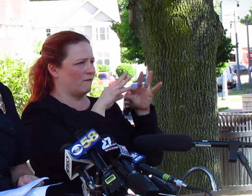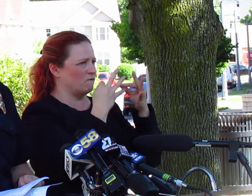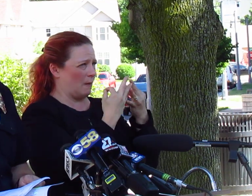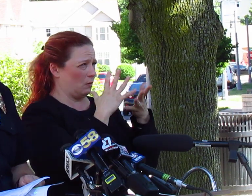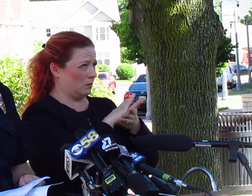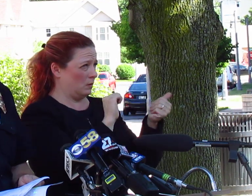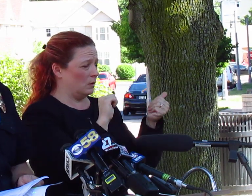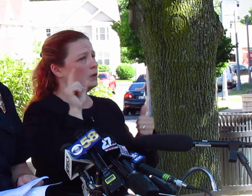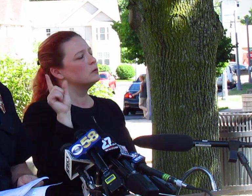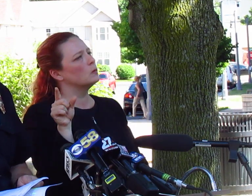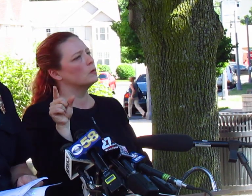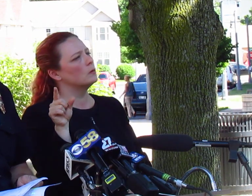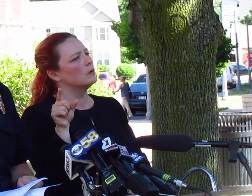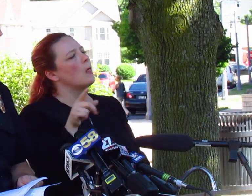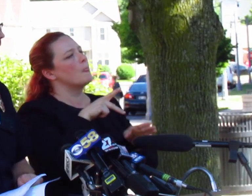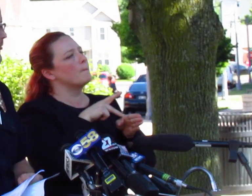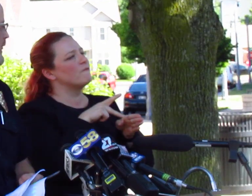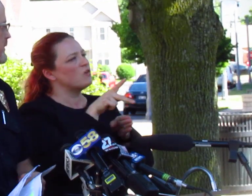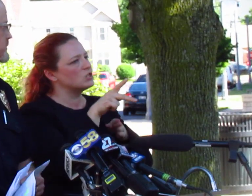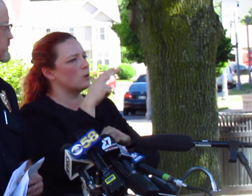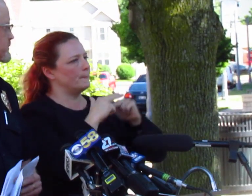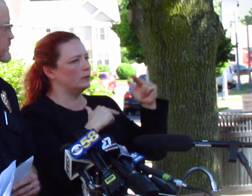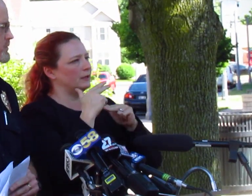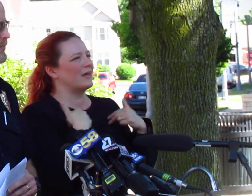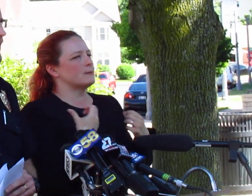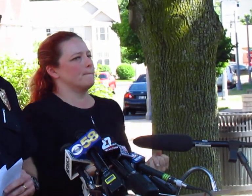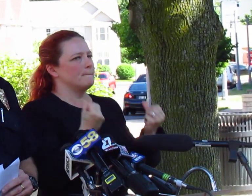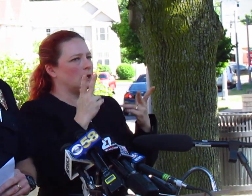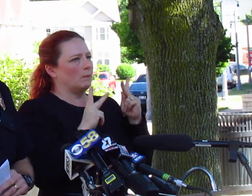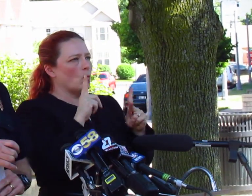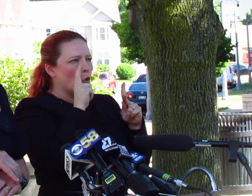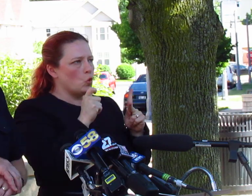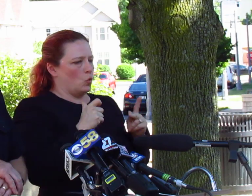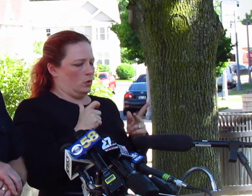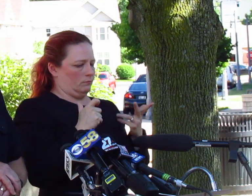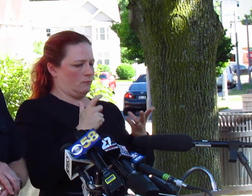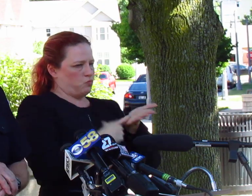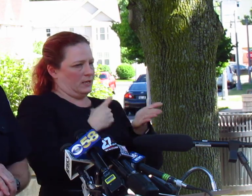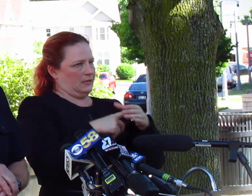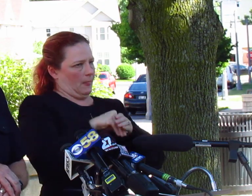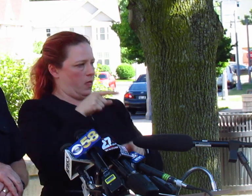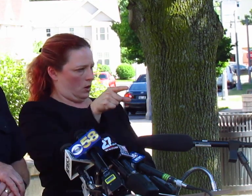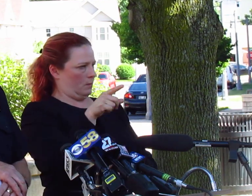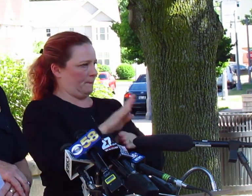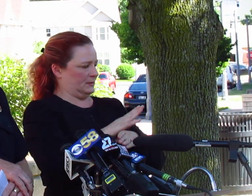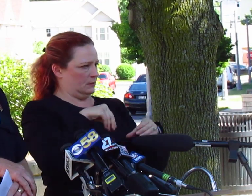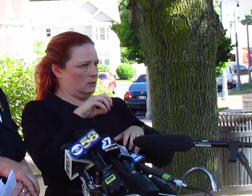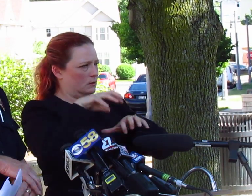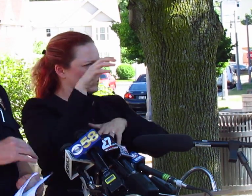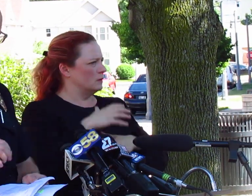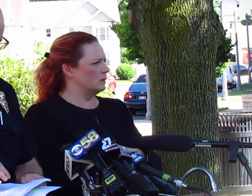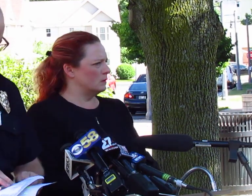building has been referred to as a multi-tenant building, yes, so that they were both in that structure. Did everybody catch that? Seven buildings or seven